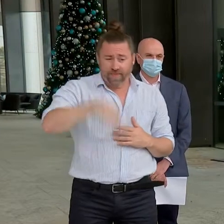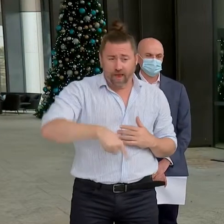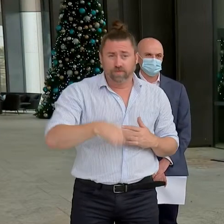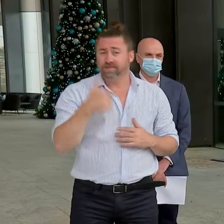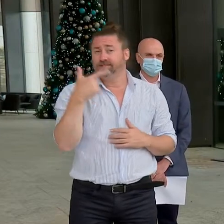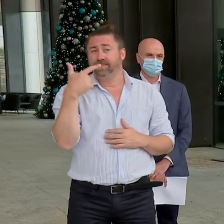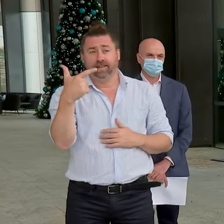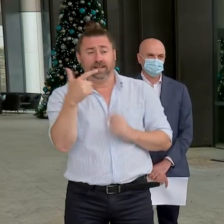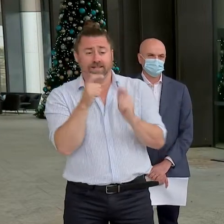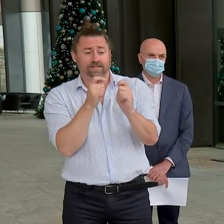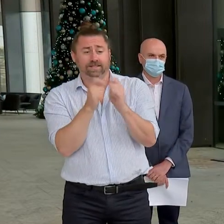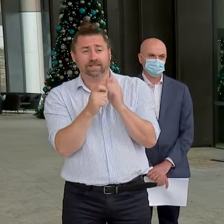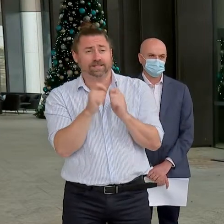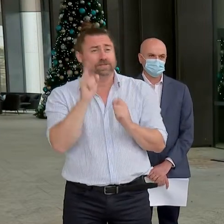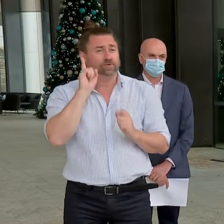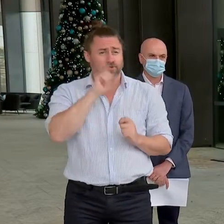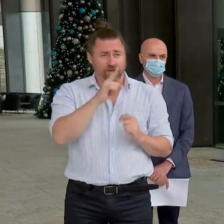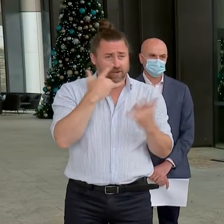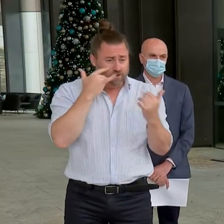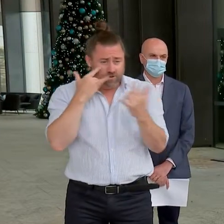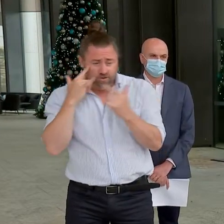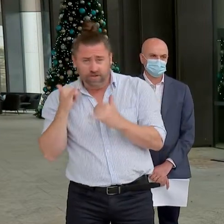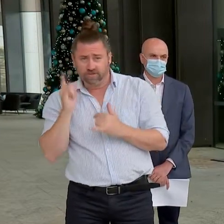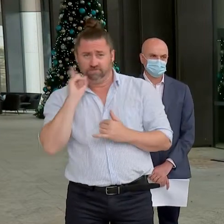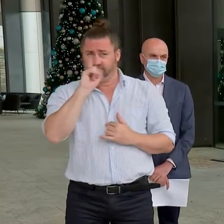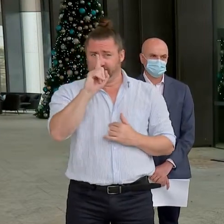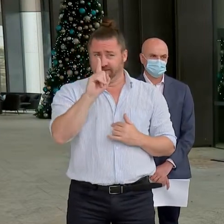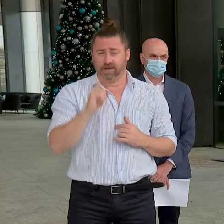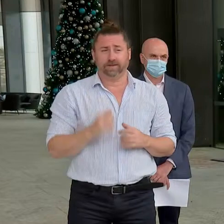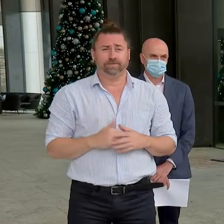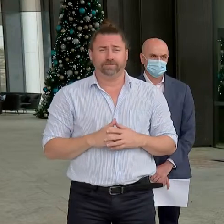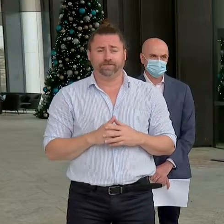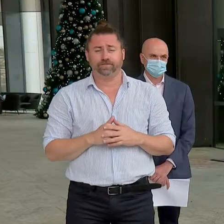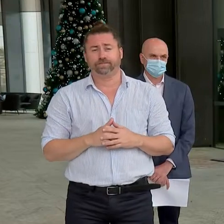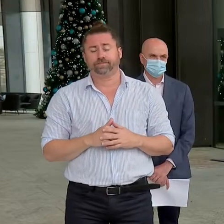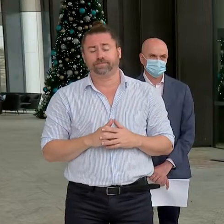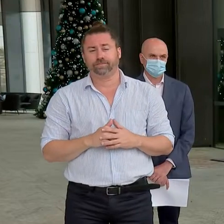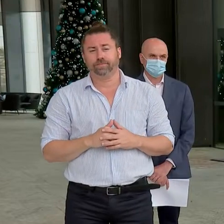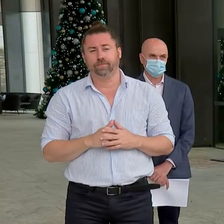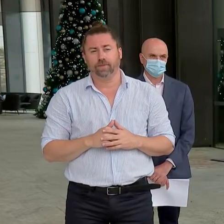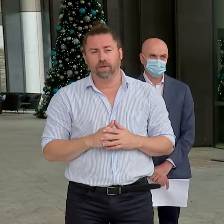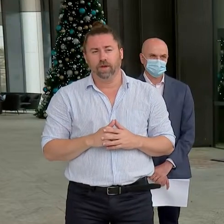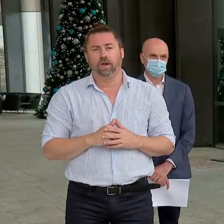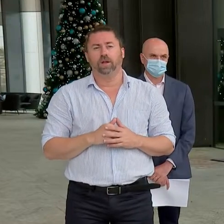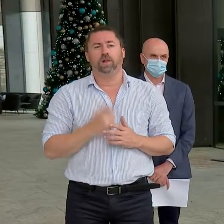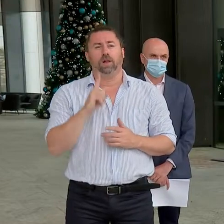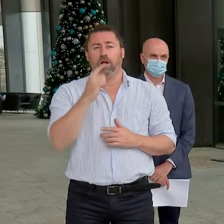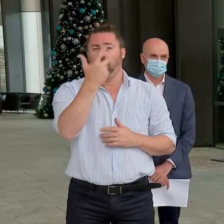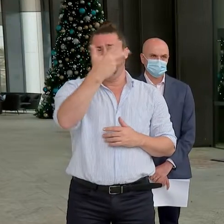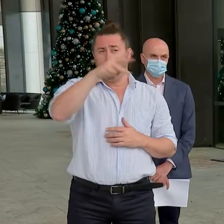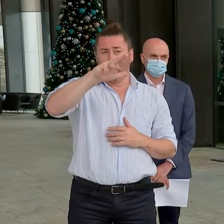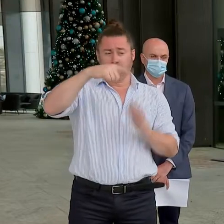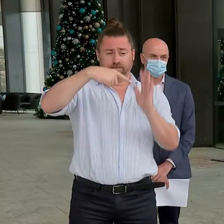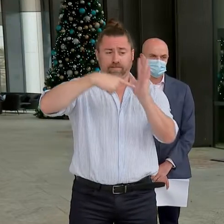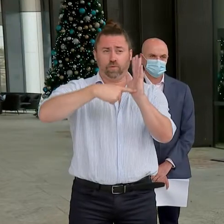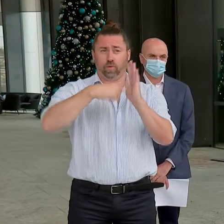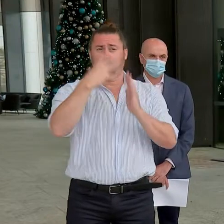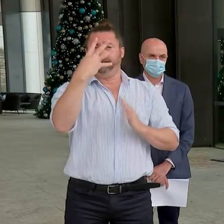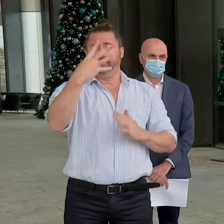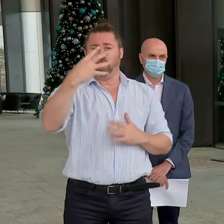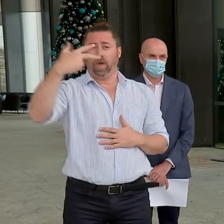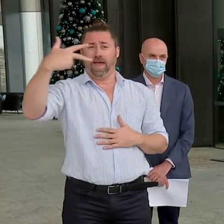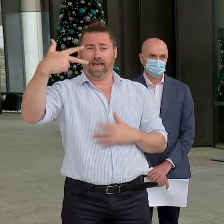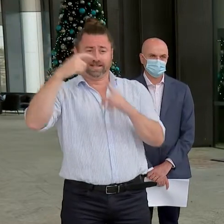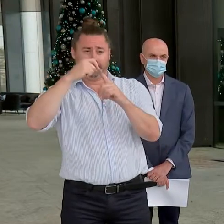Health in the past 24 hours, and we are now at 90.48% one